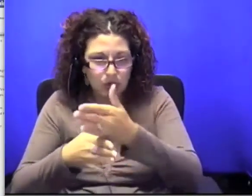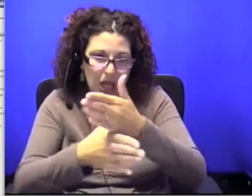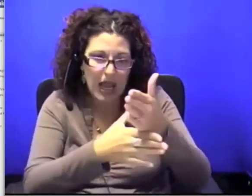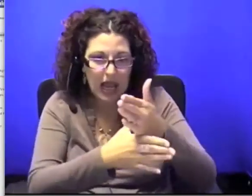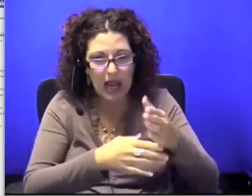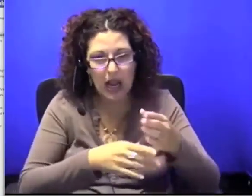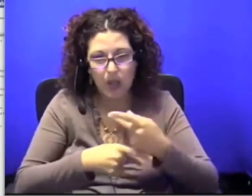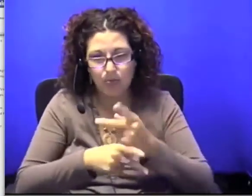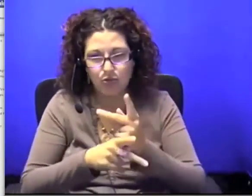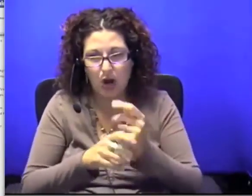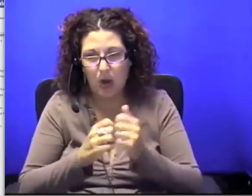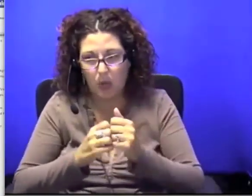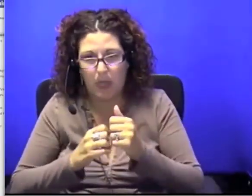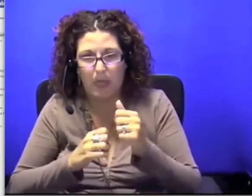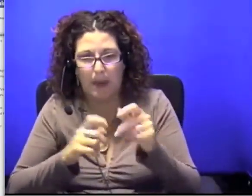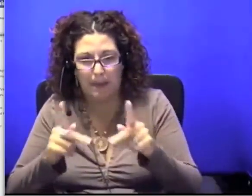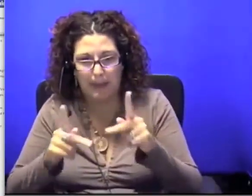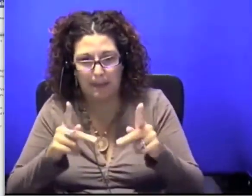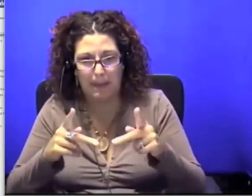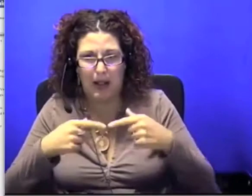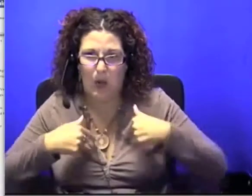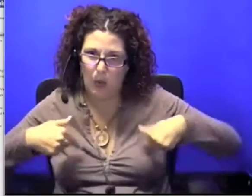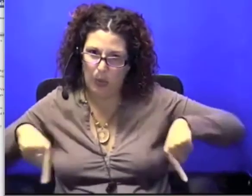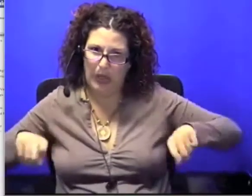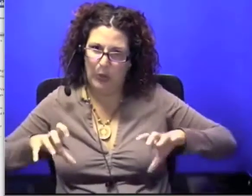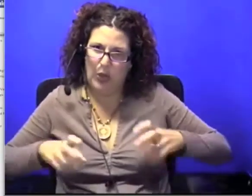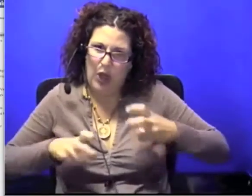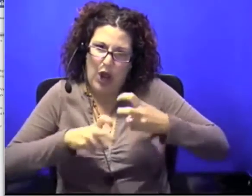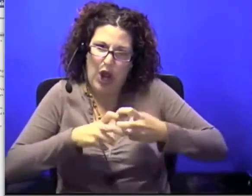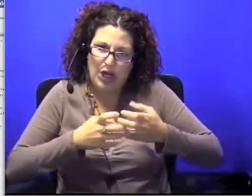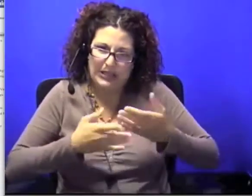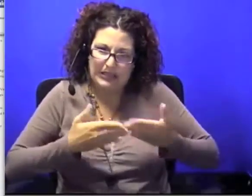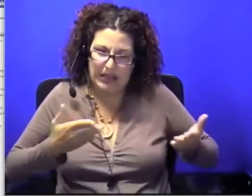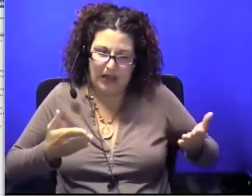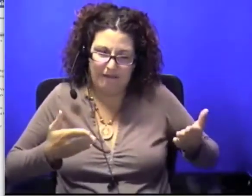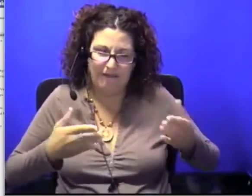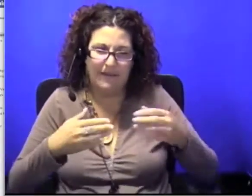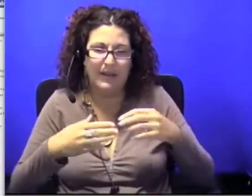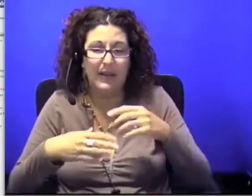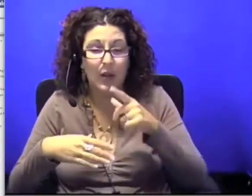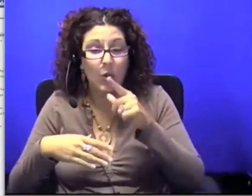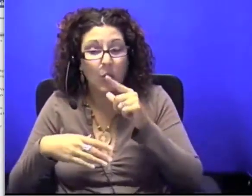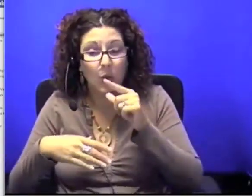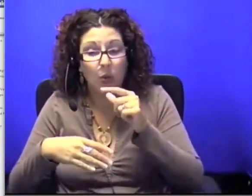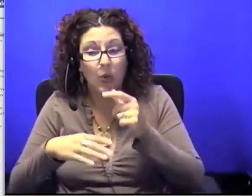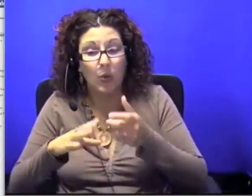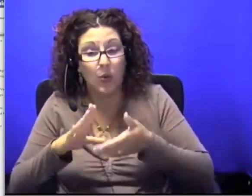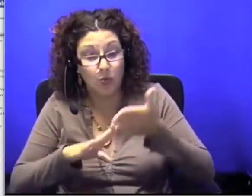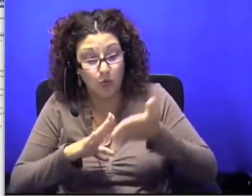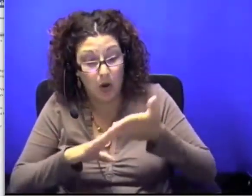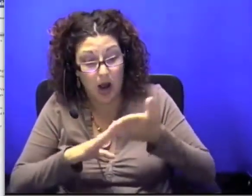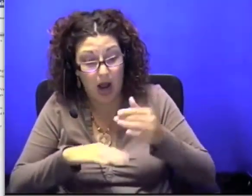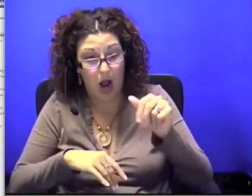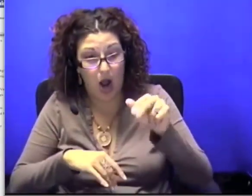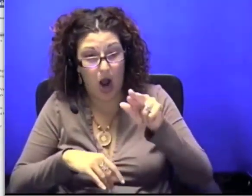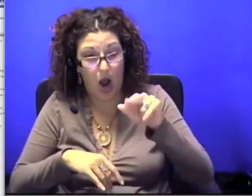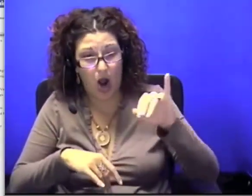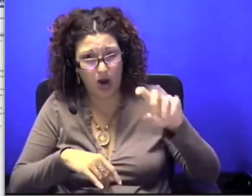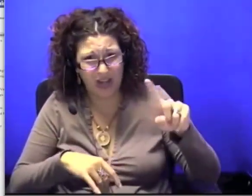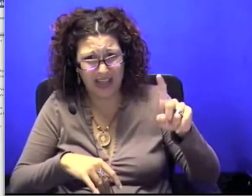the product with people. And let the company do everything else that's hard to do. And the guys and the gals that are running RX are the ones who know how to do